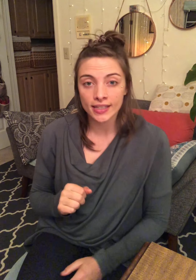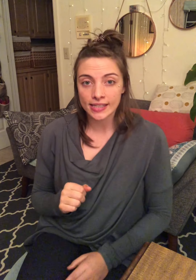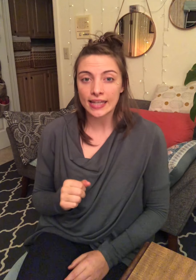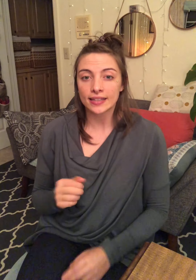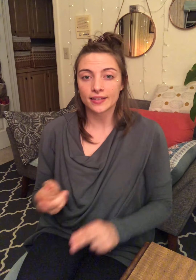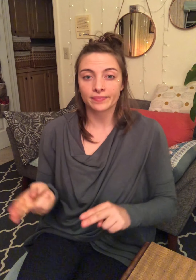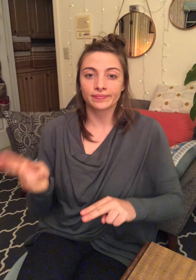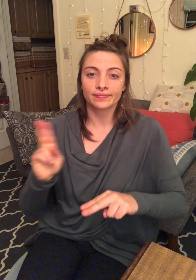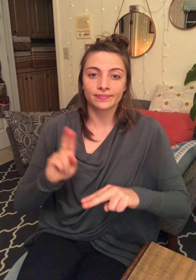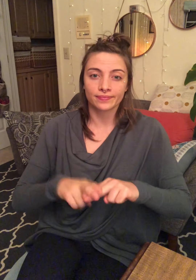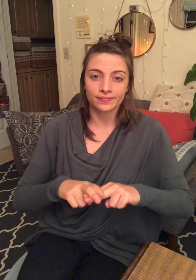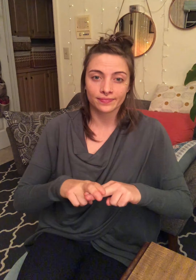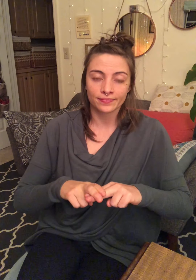sit,